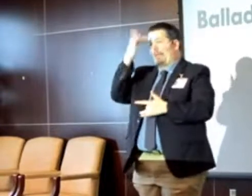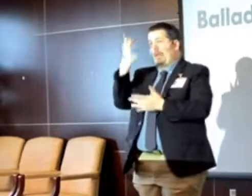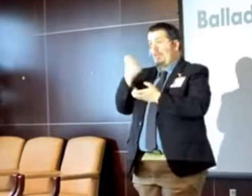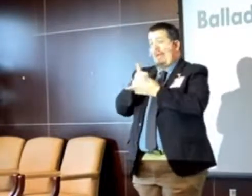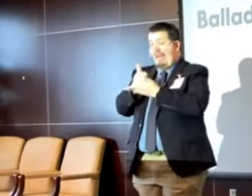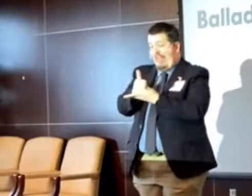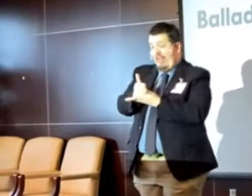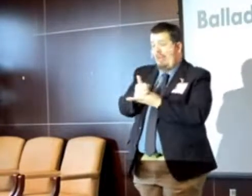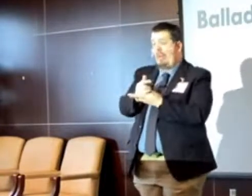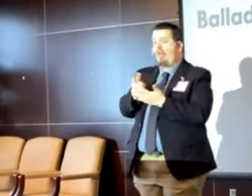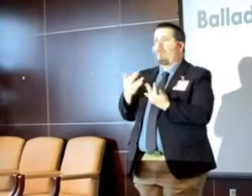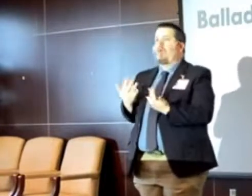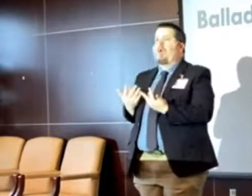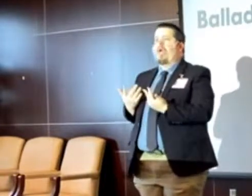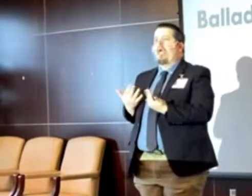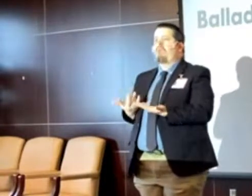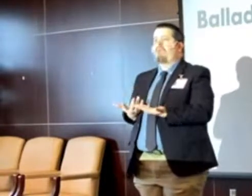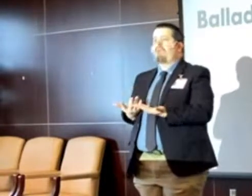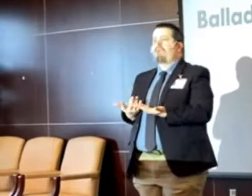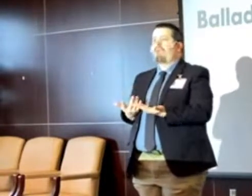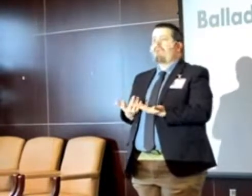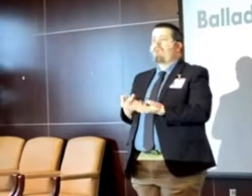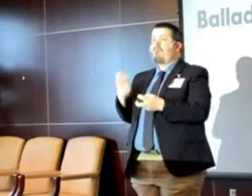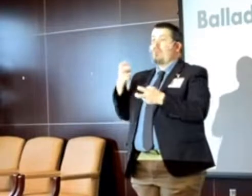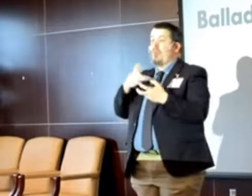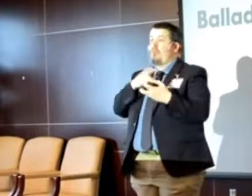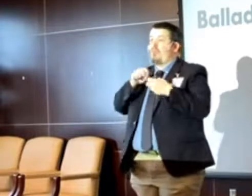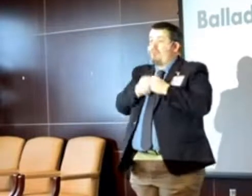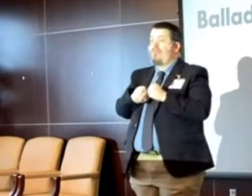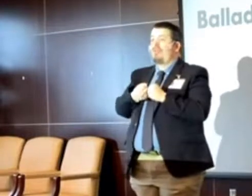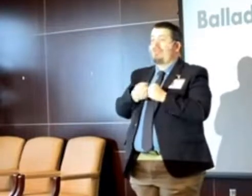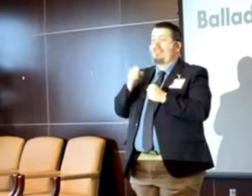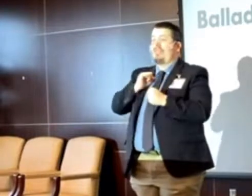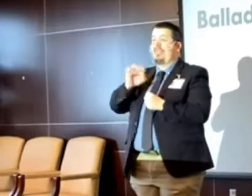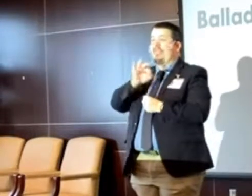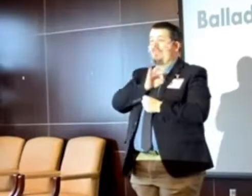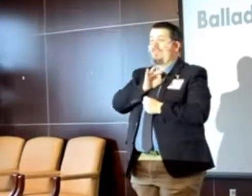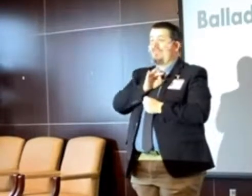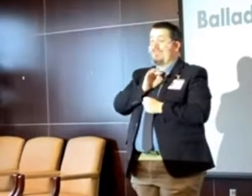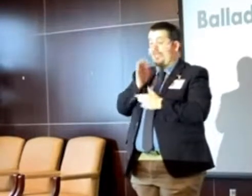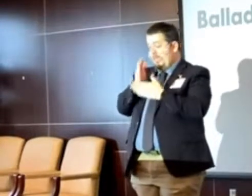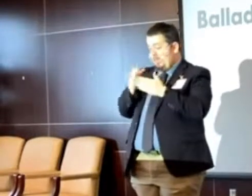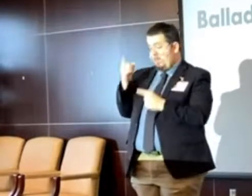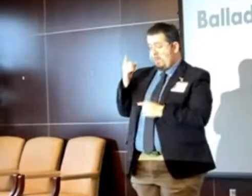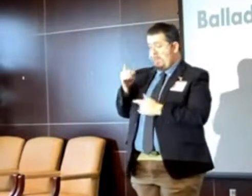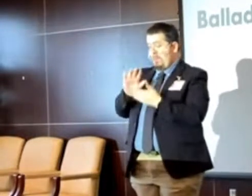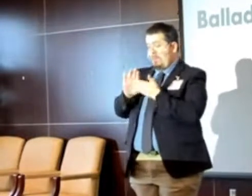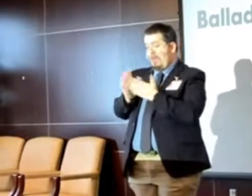treated, and they're waiting. And it is heartbreaking for our staff. And there's a point